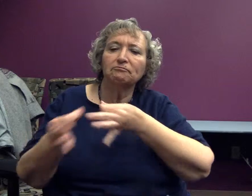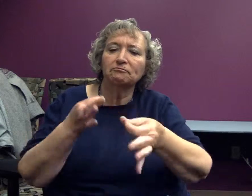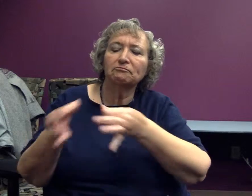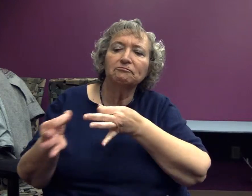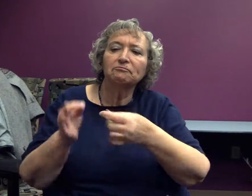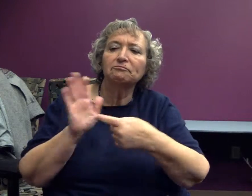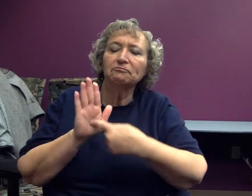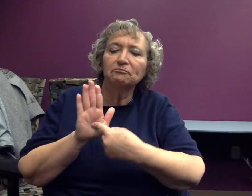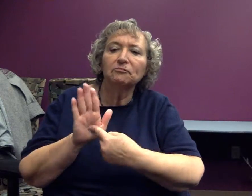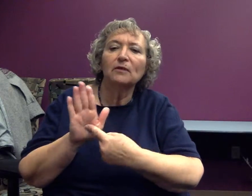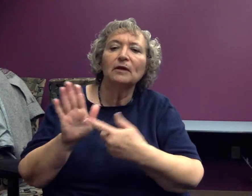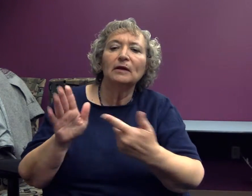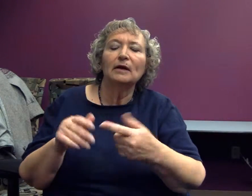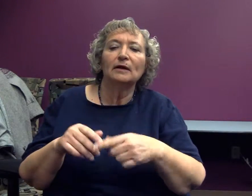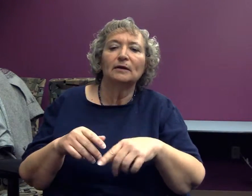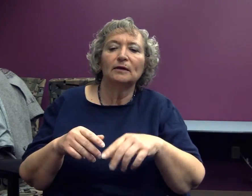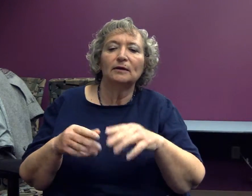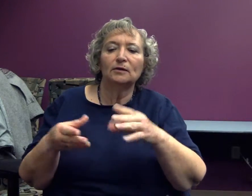Is this sponge saturated?